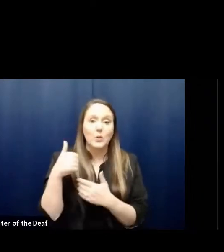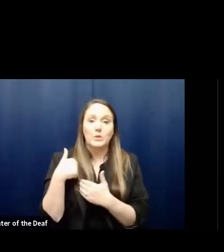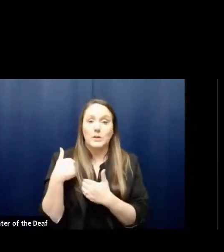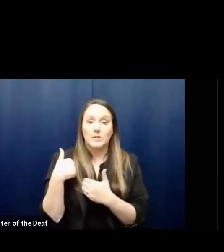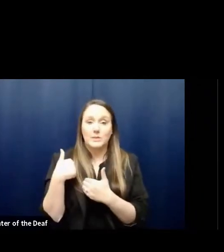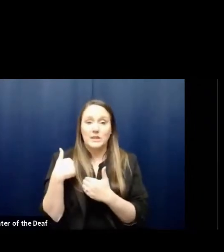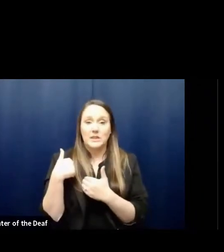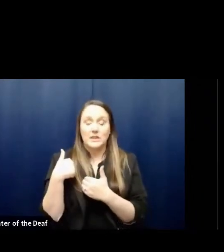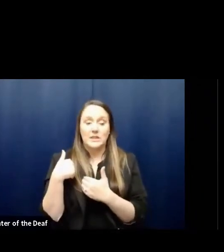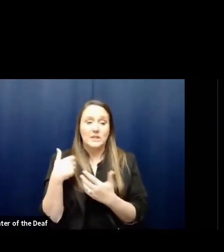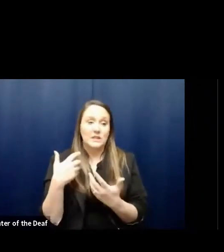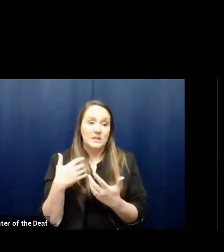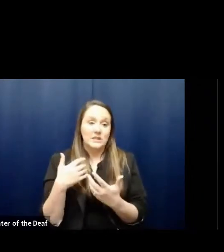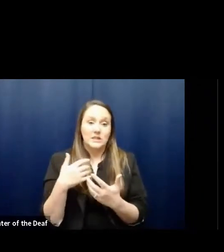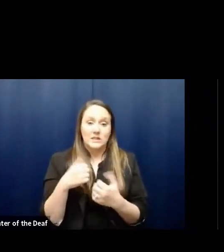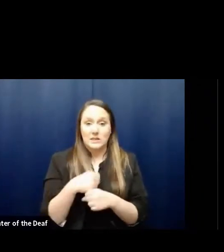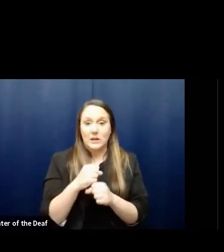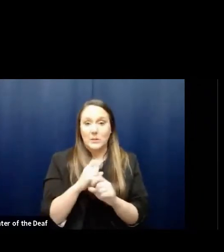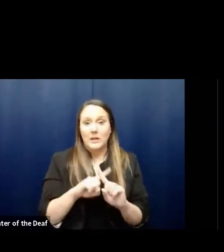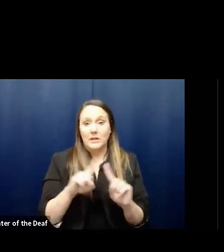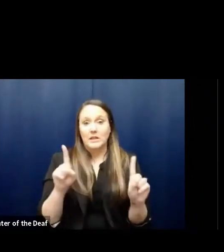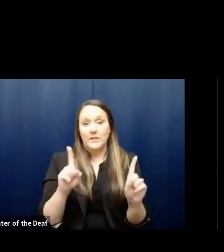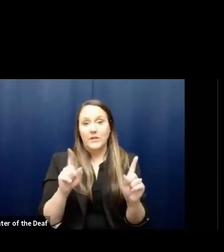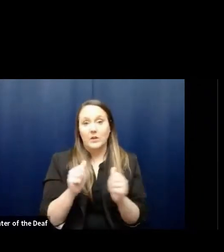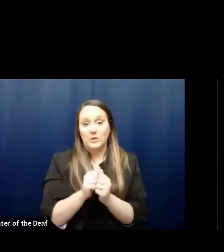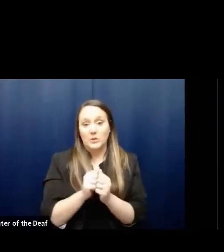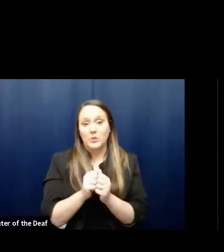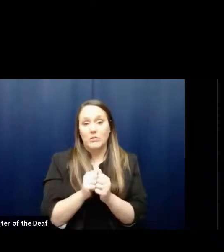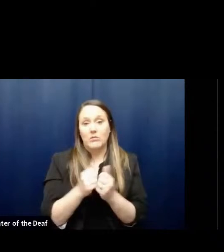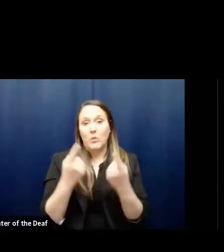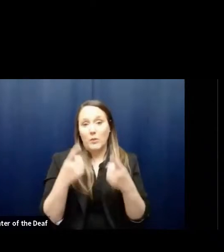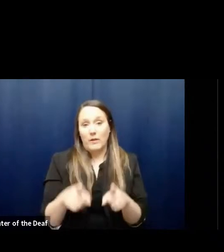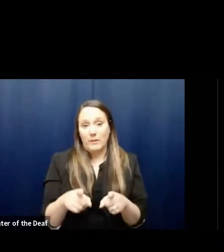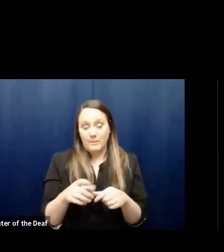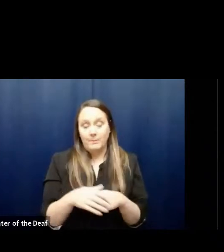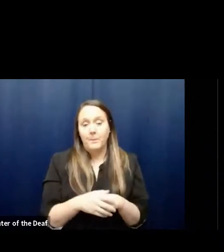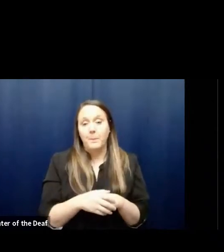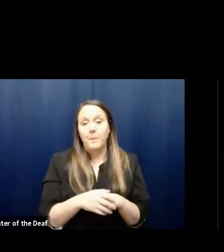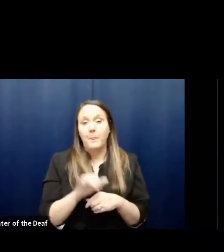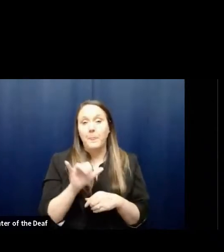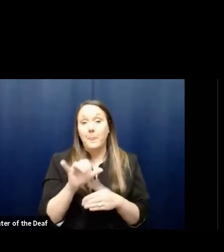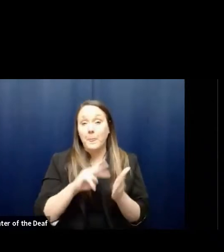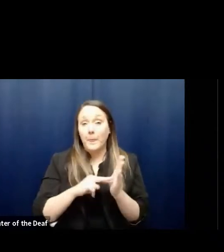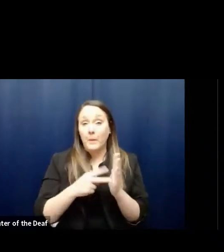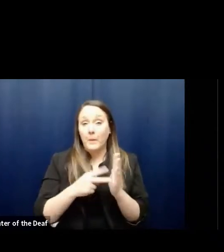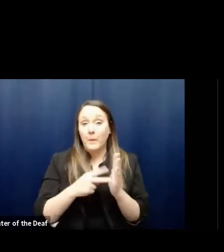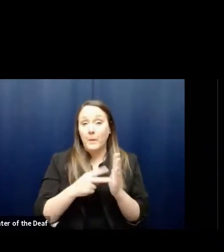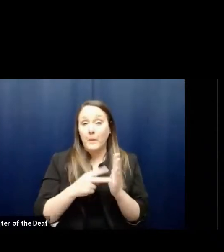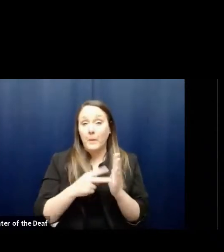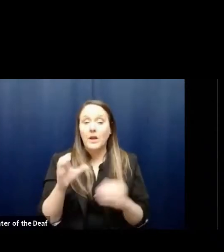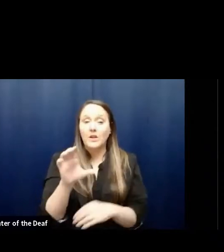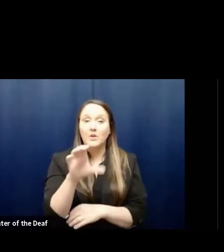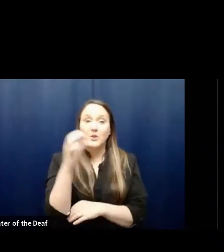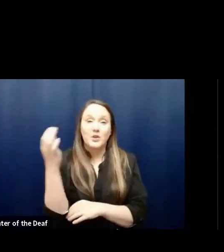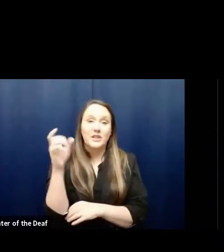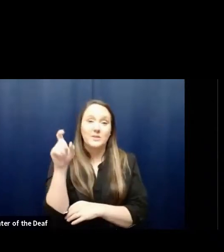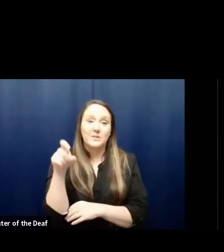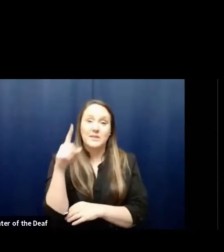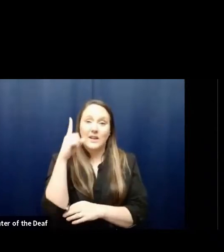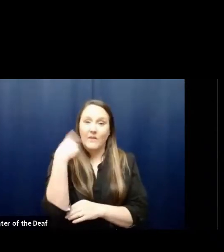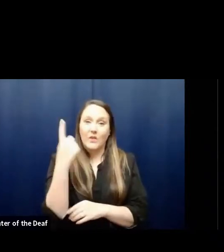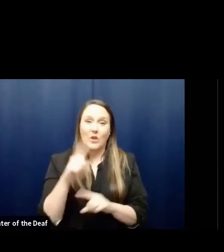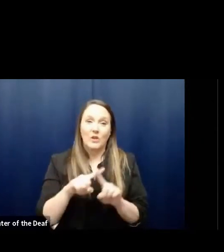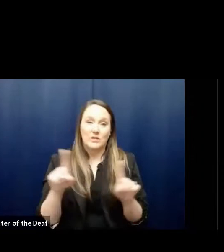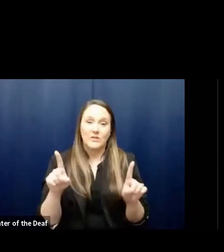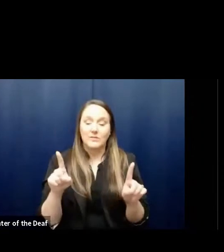all of our hands to make a difference in the trajectory. And what's that mean? That means Christmas is probably going to have to look different than it